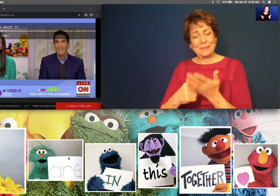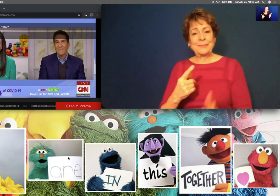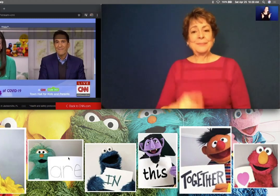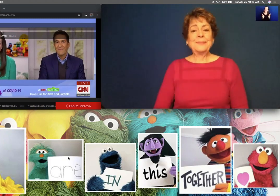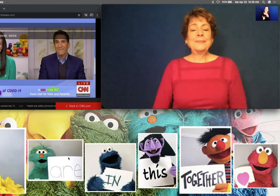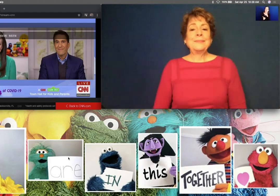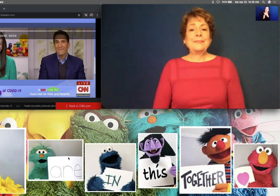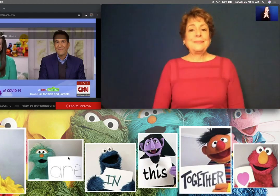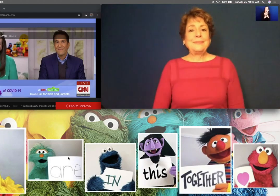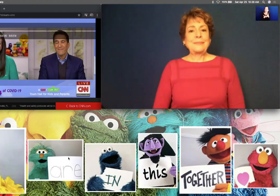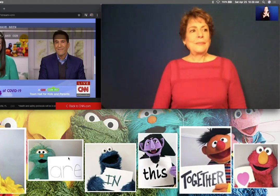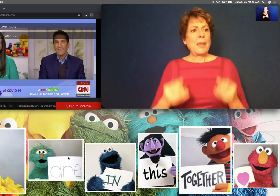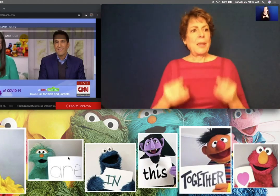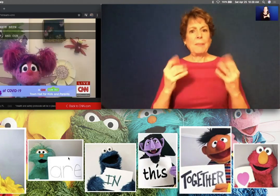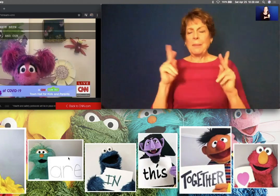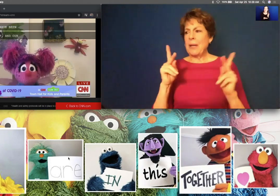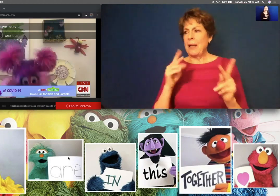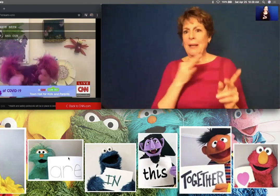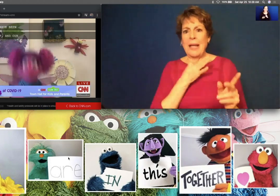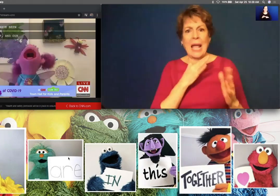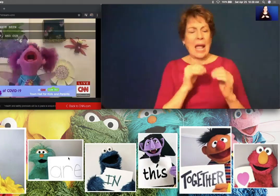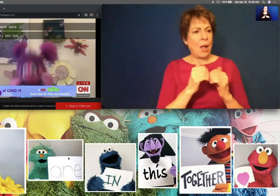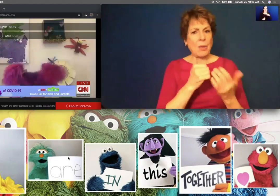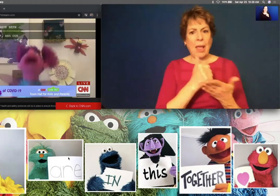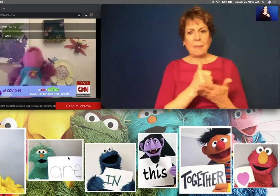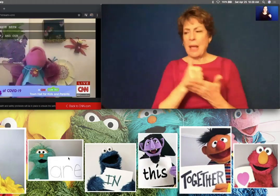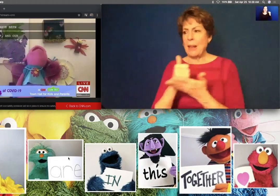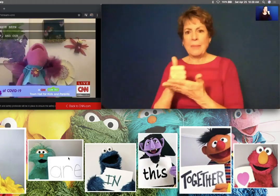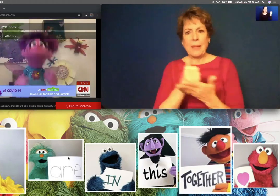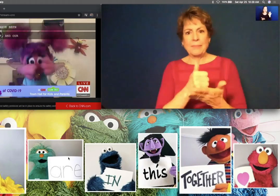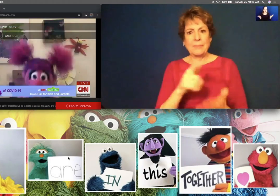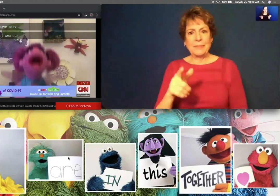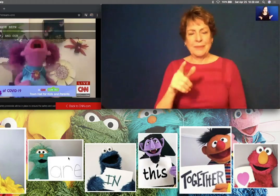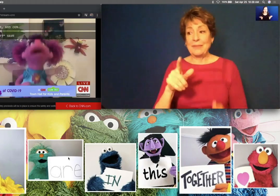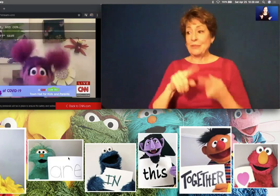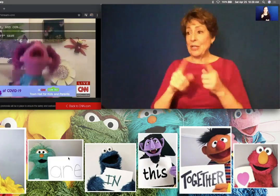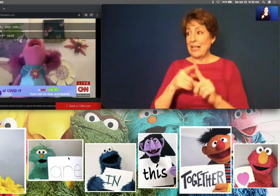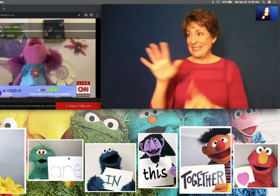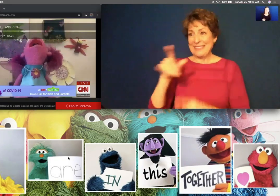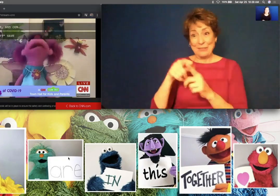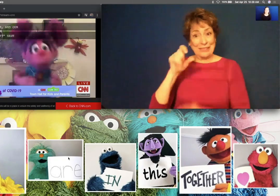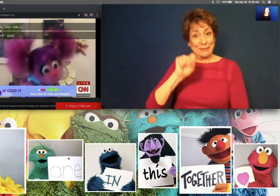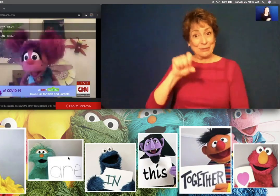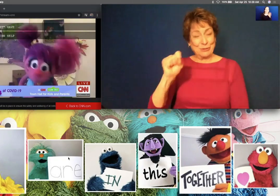our pals at Sesame Street have some great ideas on how you can help people in different ways. Take a look.